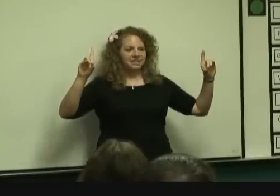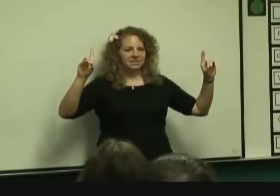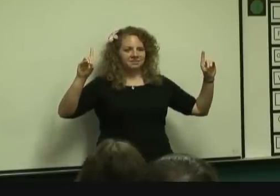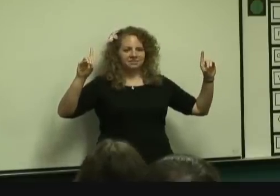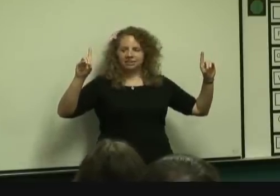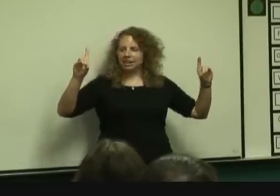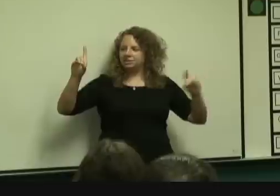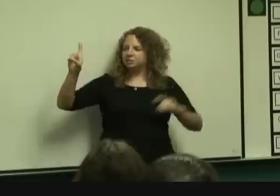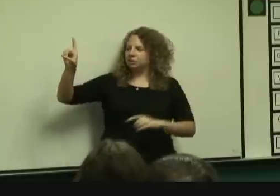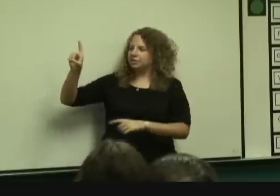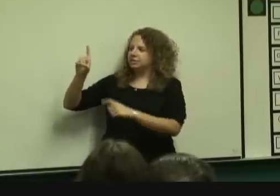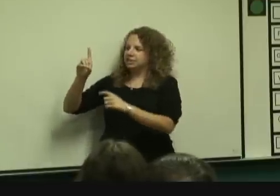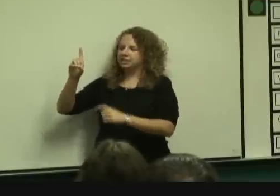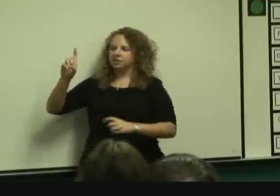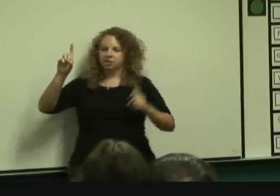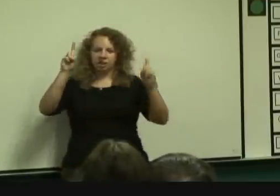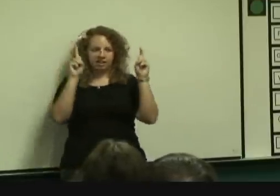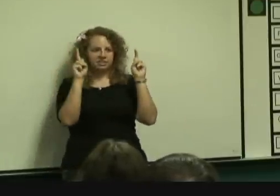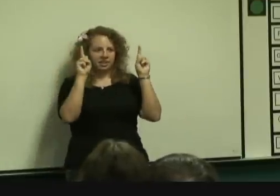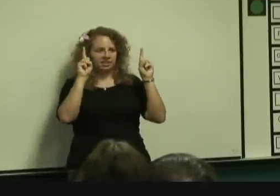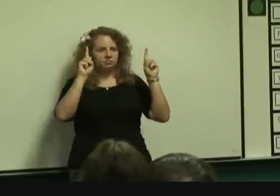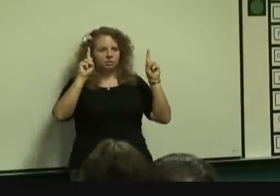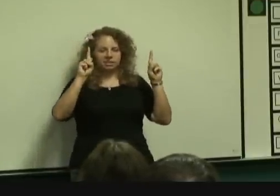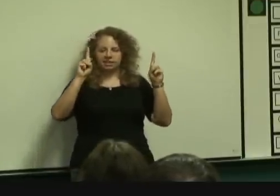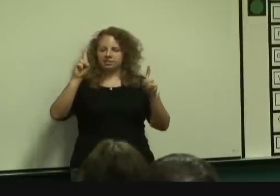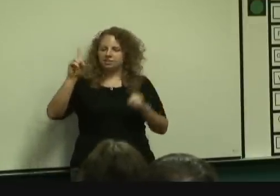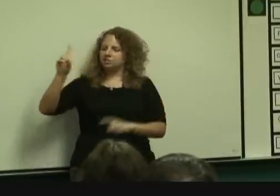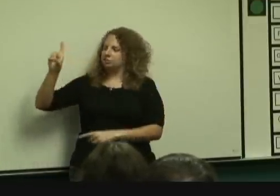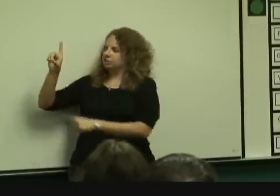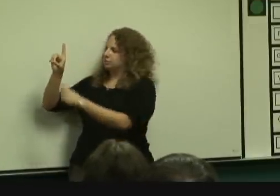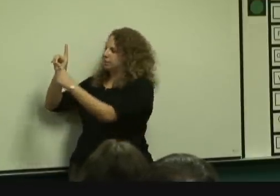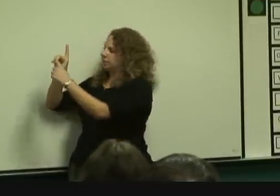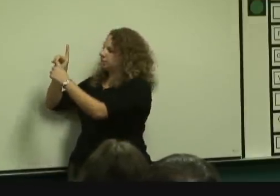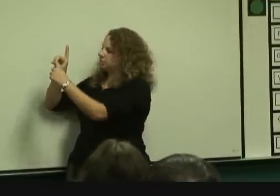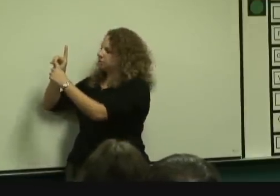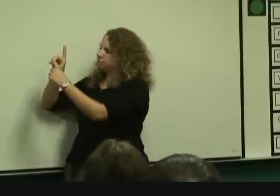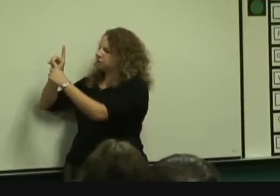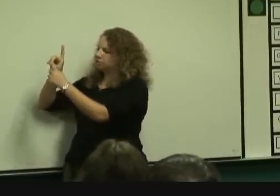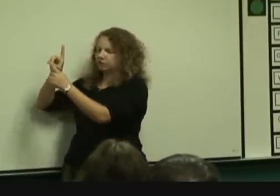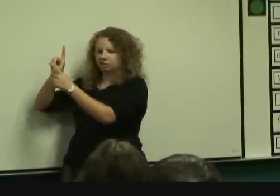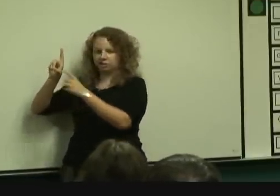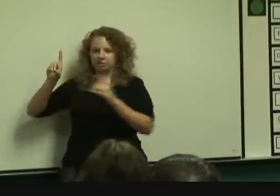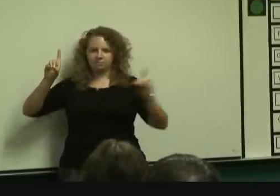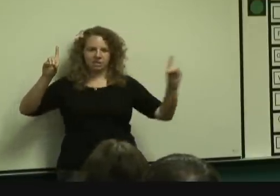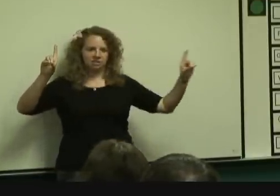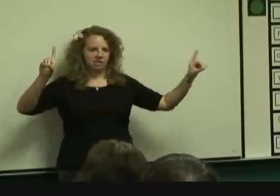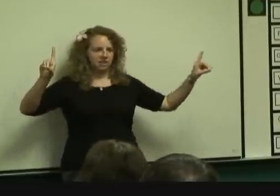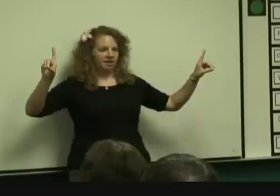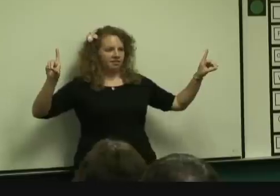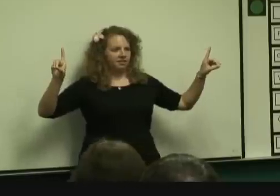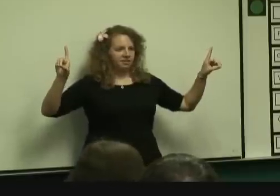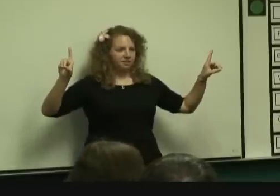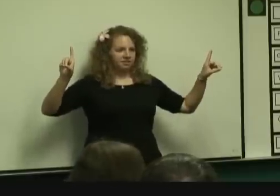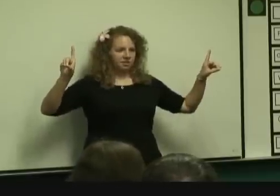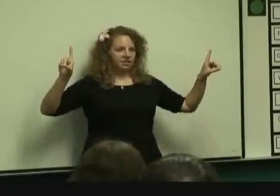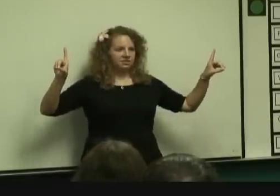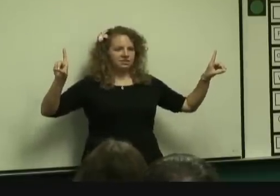D. Okay, and so on the D, you're not going to tuck it in real tight like this. You're going to make your middle finger and your thumb touch like that. So that's